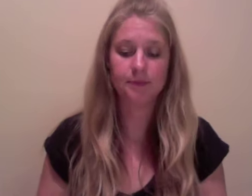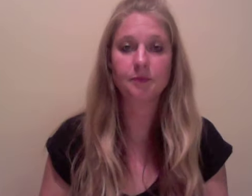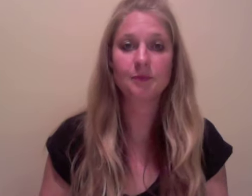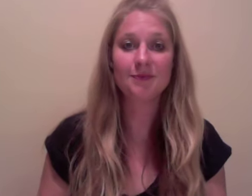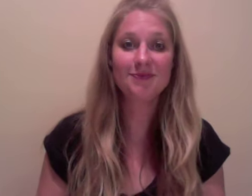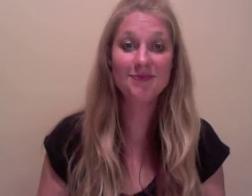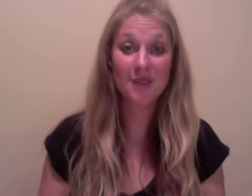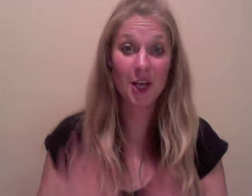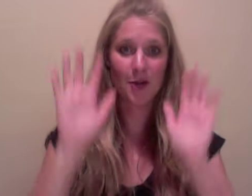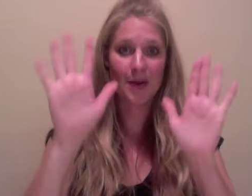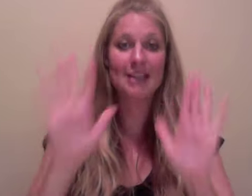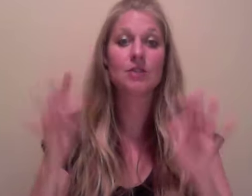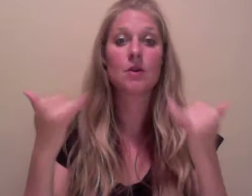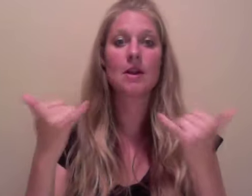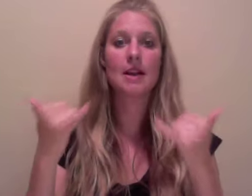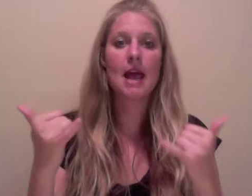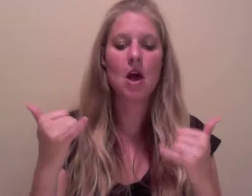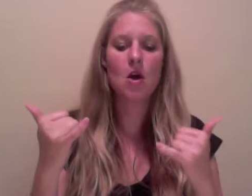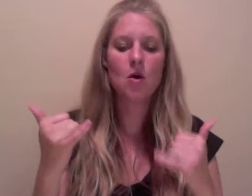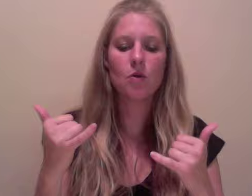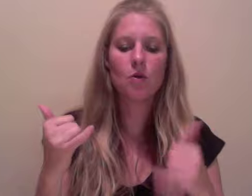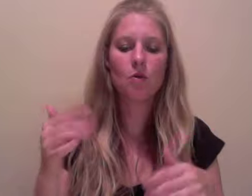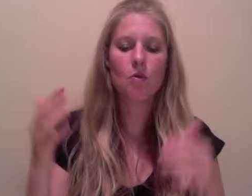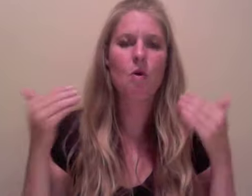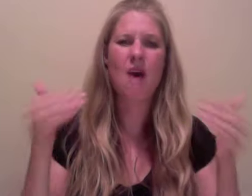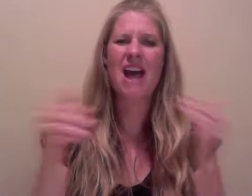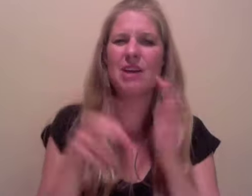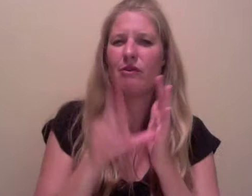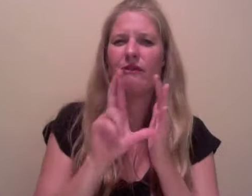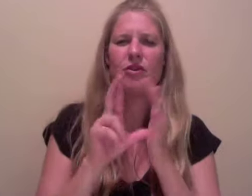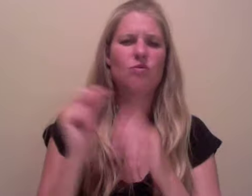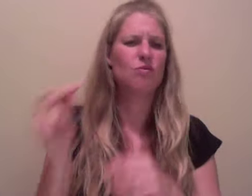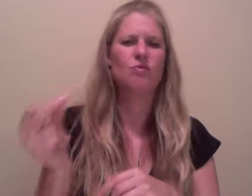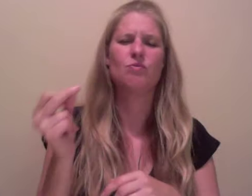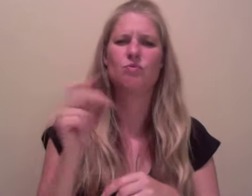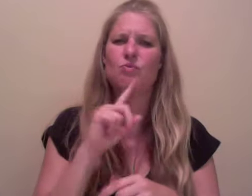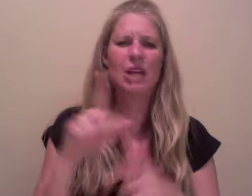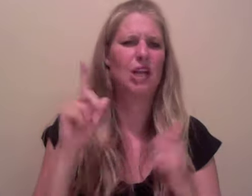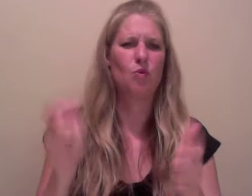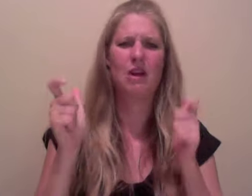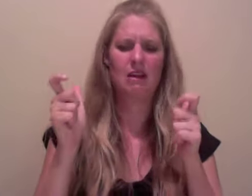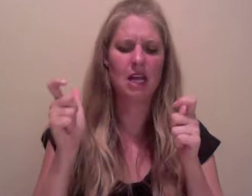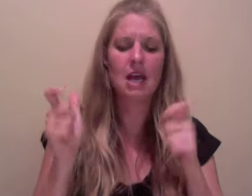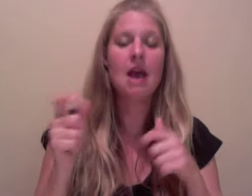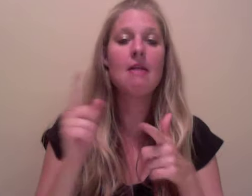it, and then the sign for toast. Okay, great job. So now we're going to go ahead and review just really quickly,